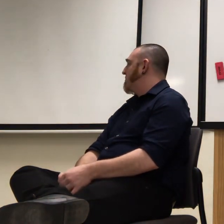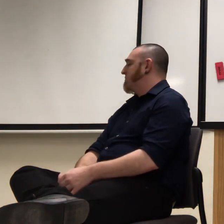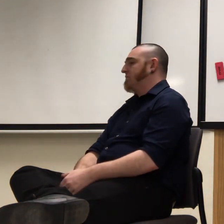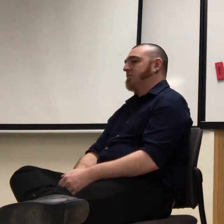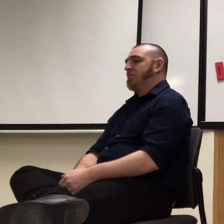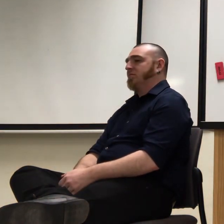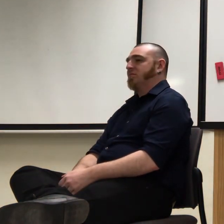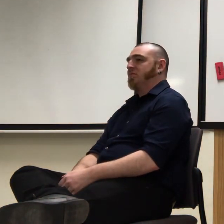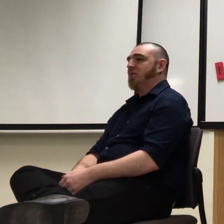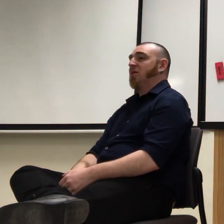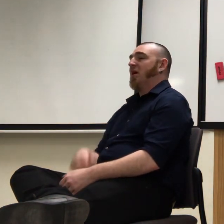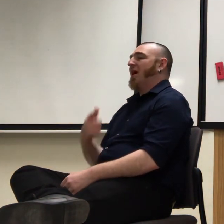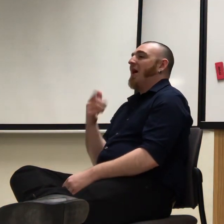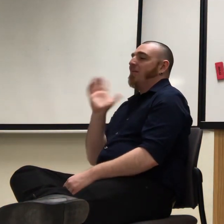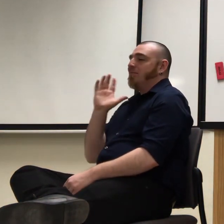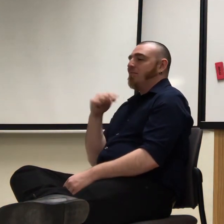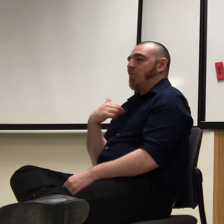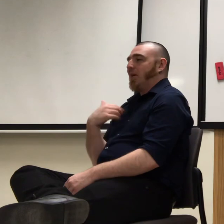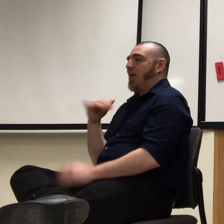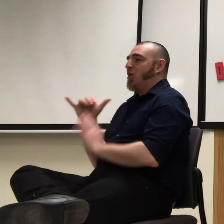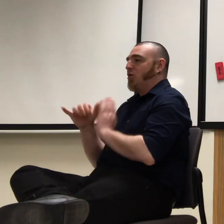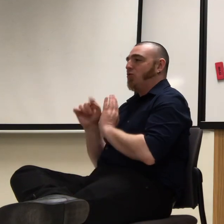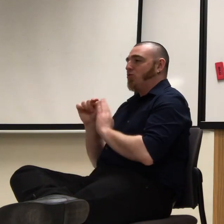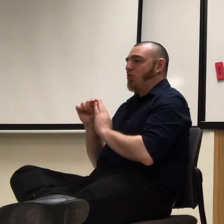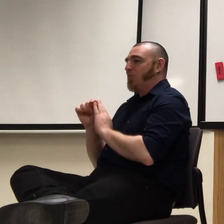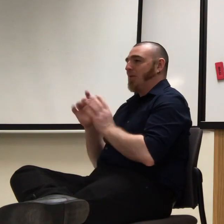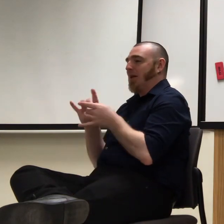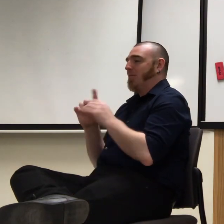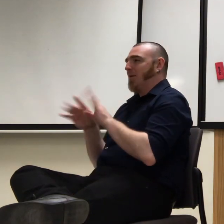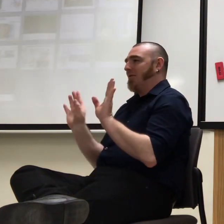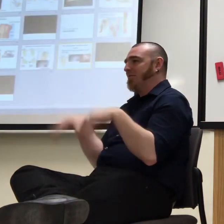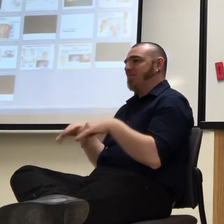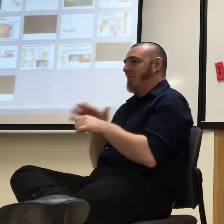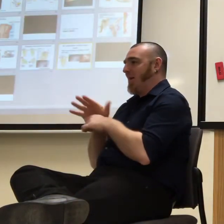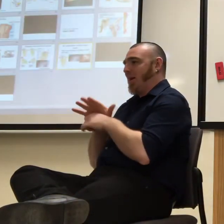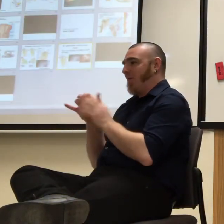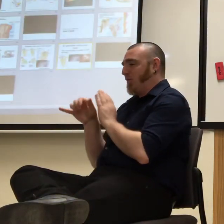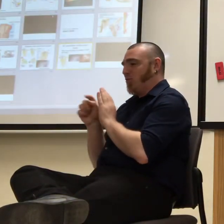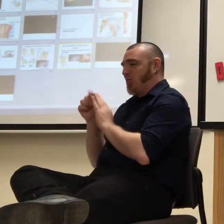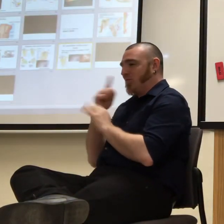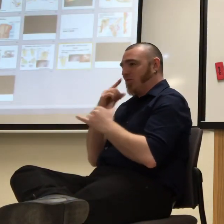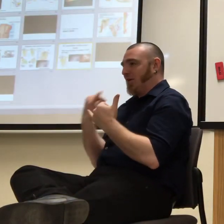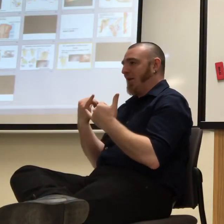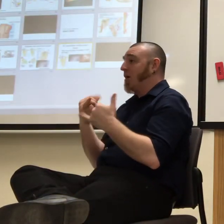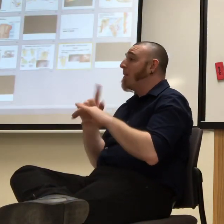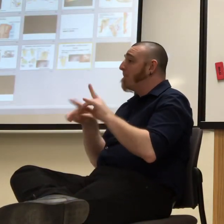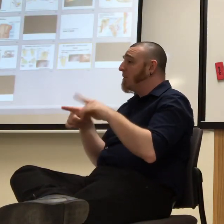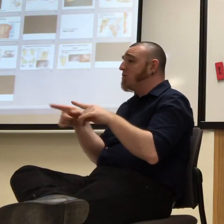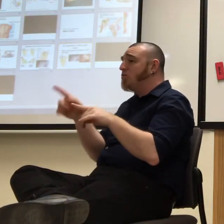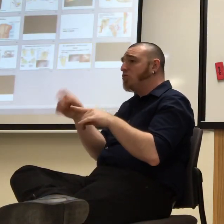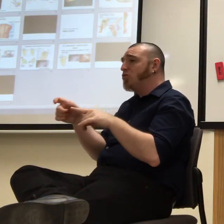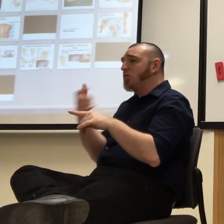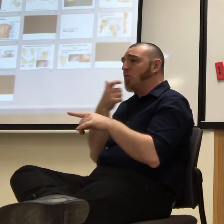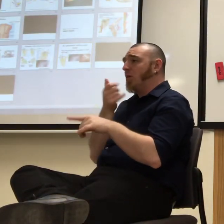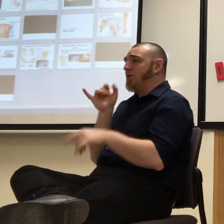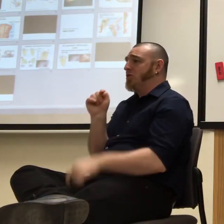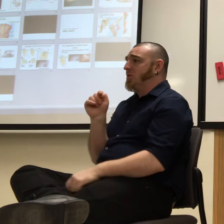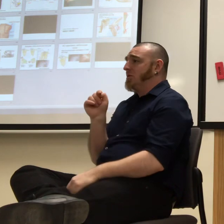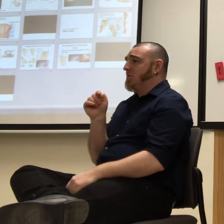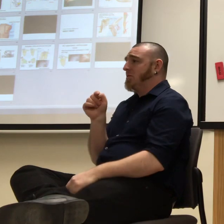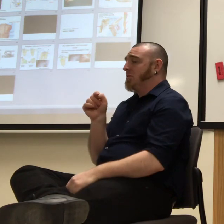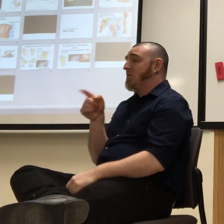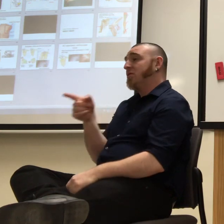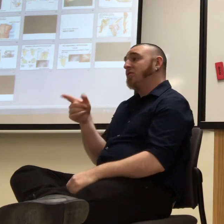I had a YouTube link there, but I think we watched enough YouTube for today. But I think you should watch it if you want to see it. And you are responsible to